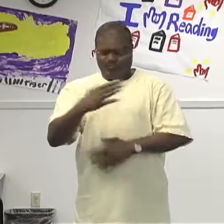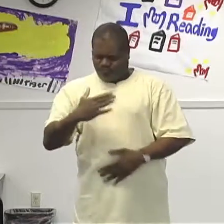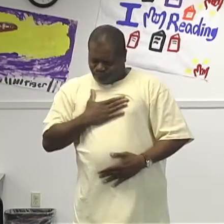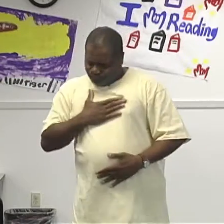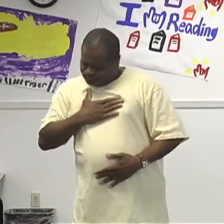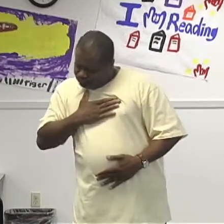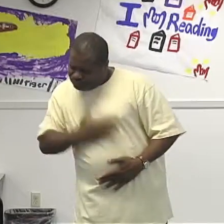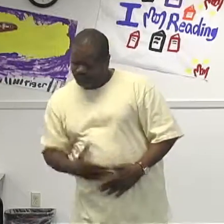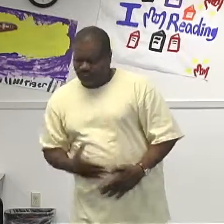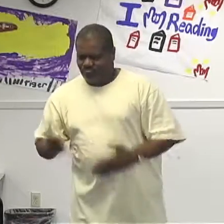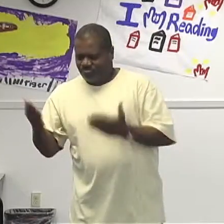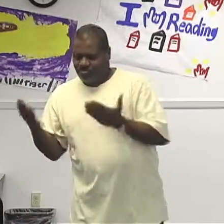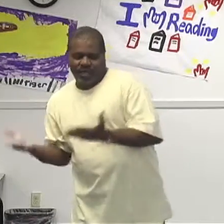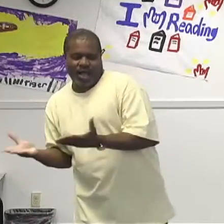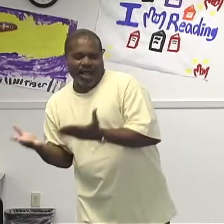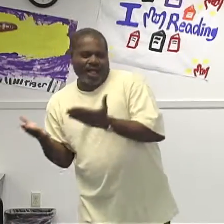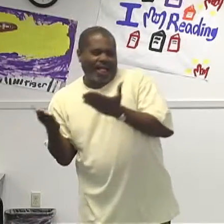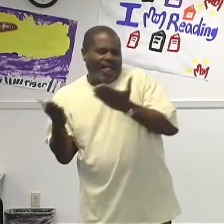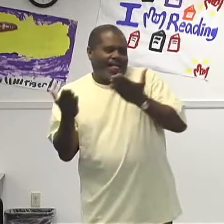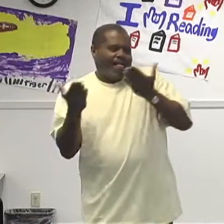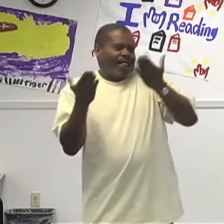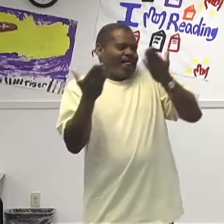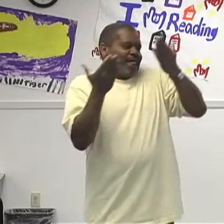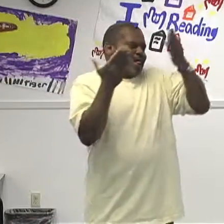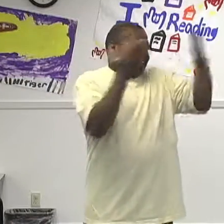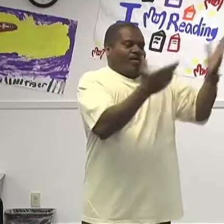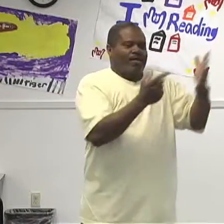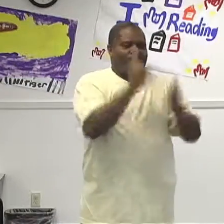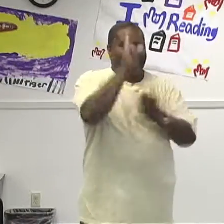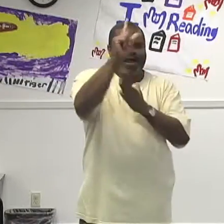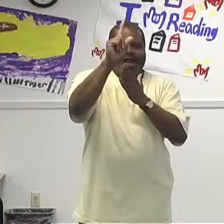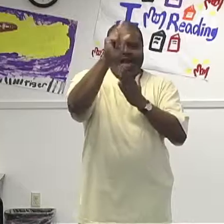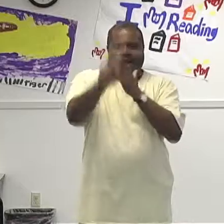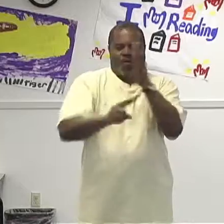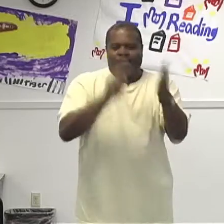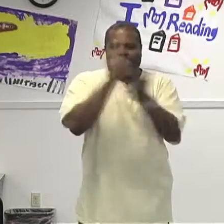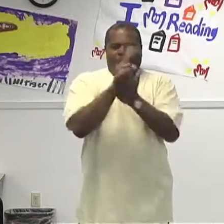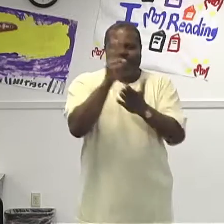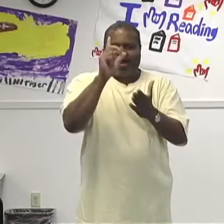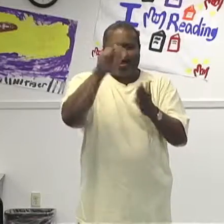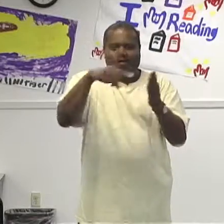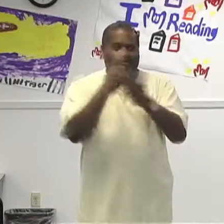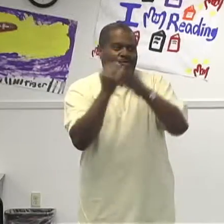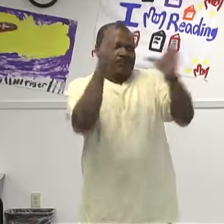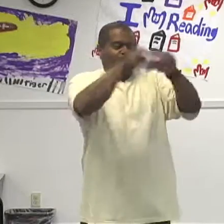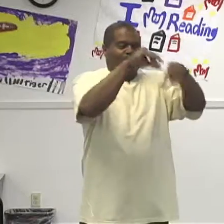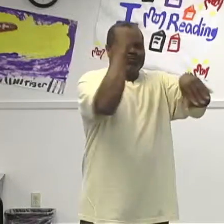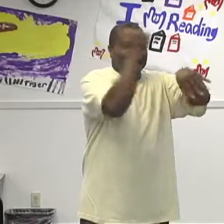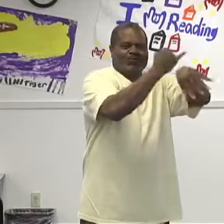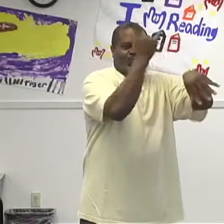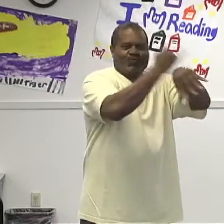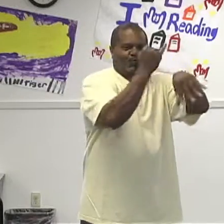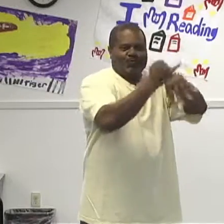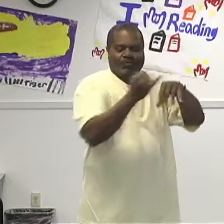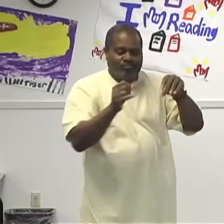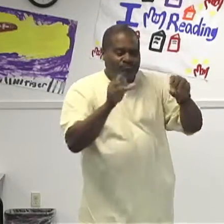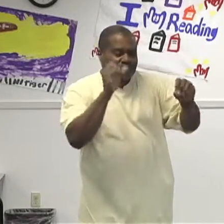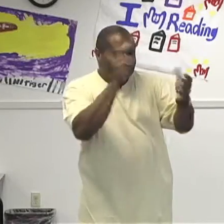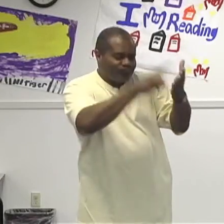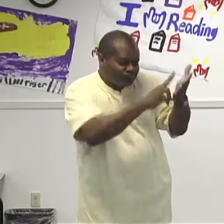really impressed when a policeman from my hometown actually offered to drive me an hour to the residential